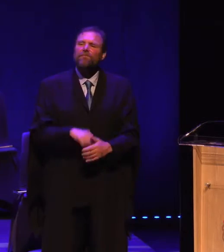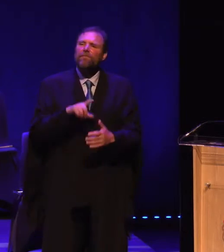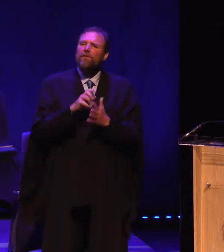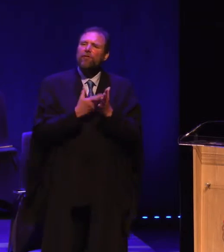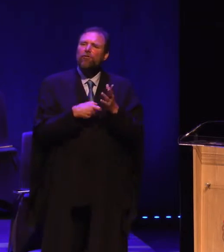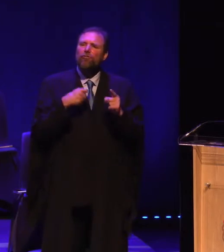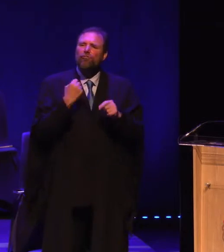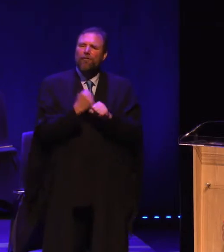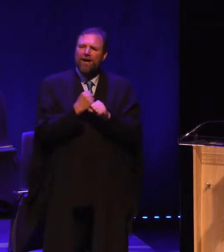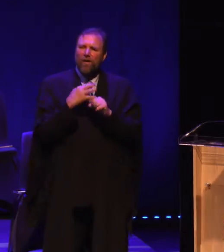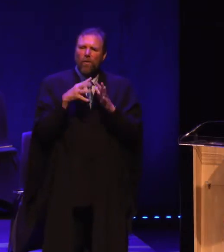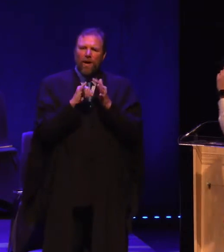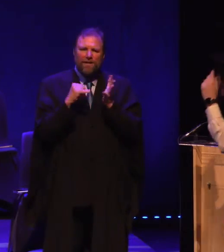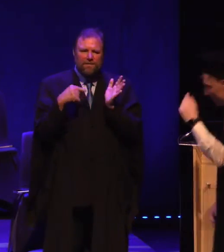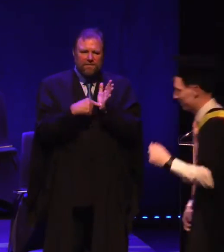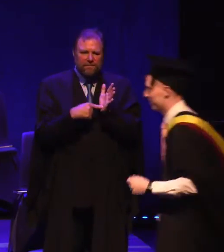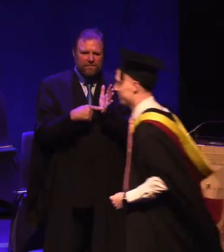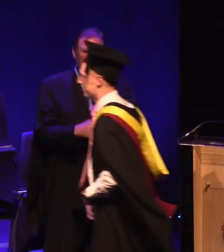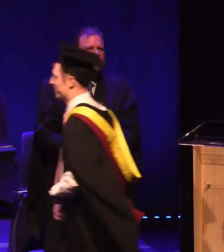Craig West.